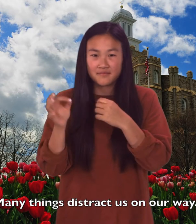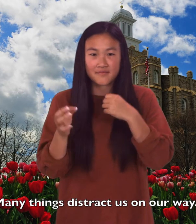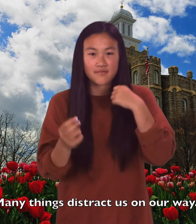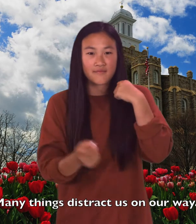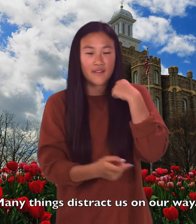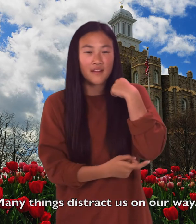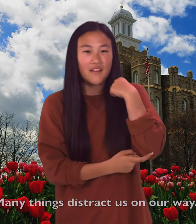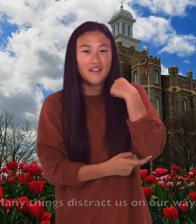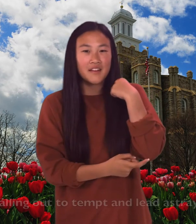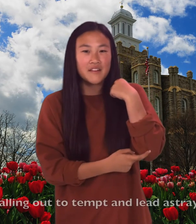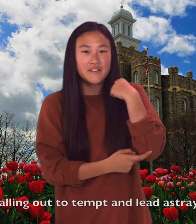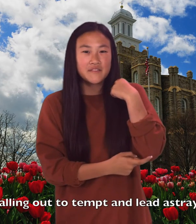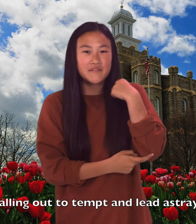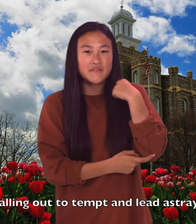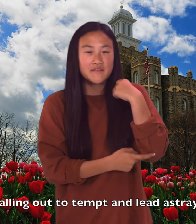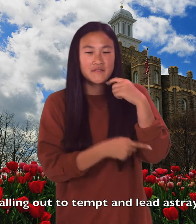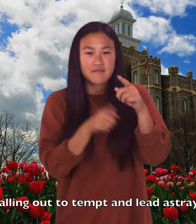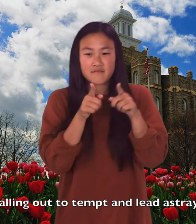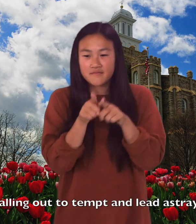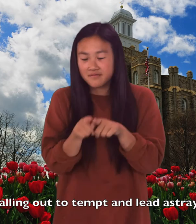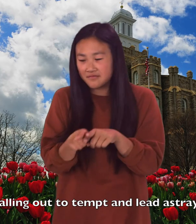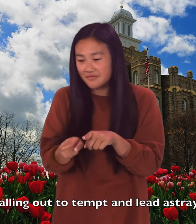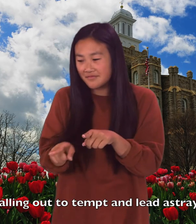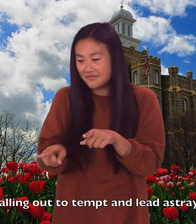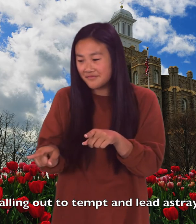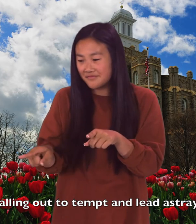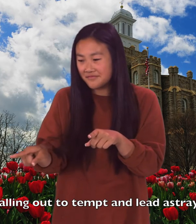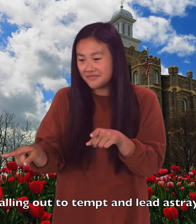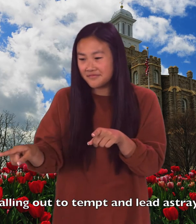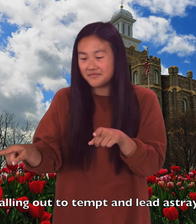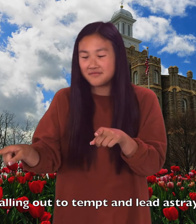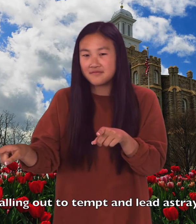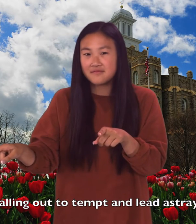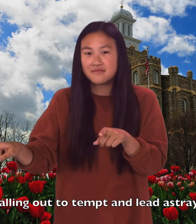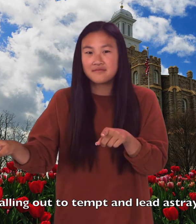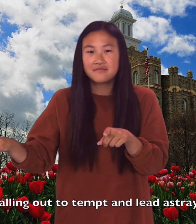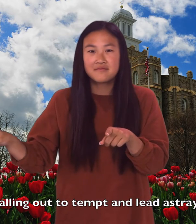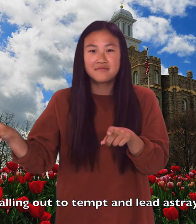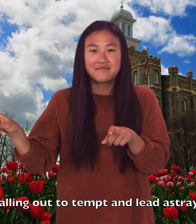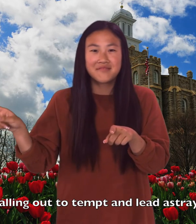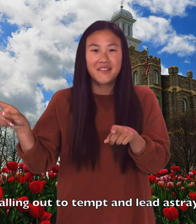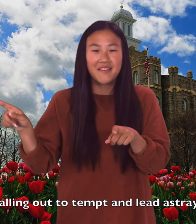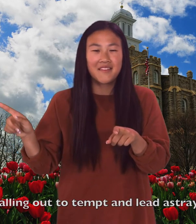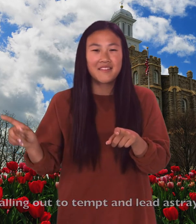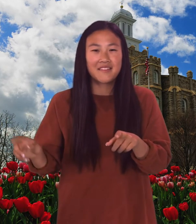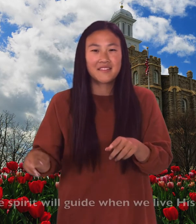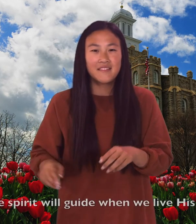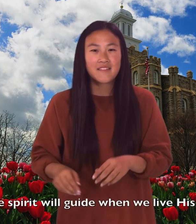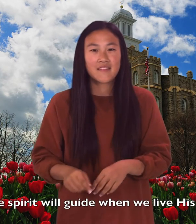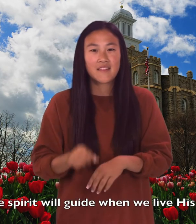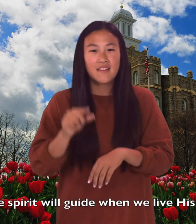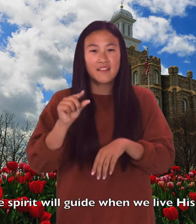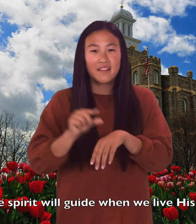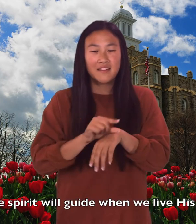Calling out to tempt and lead us stray But the Spirit